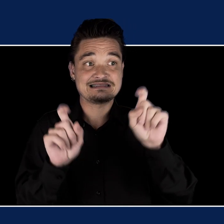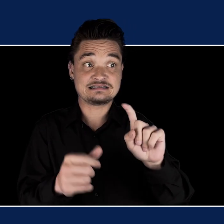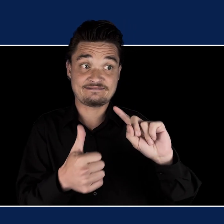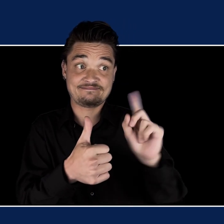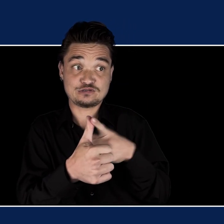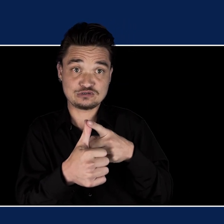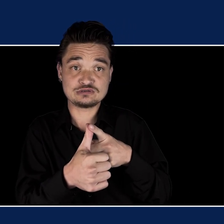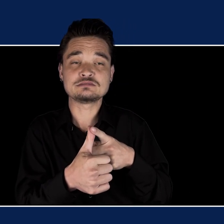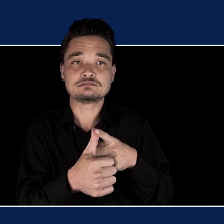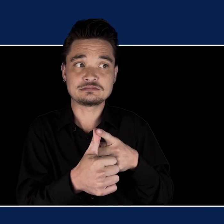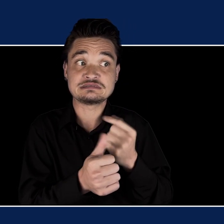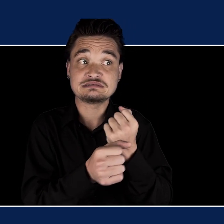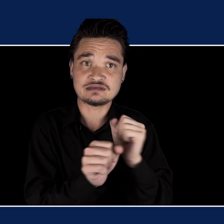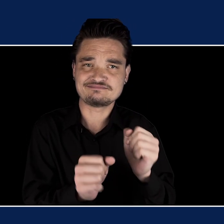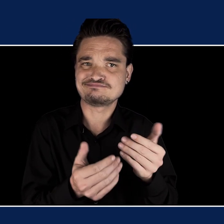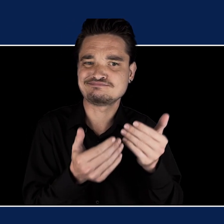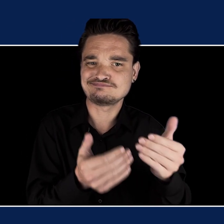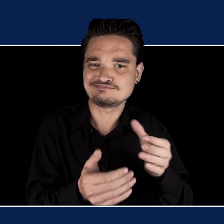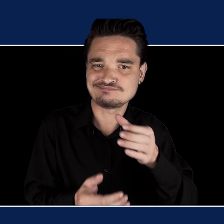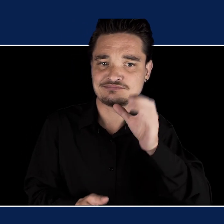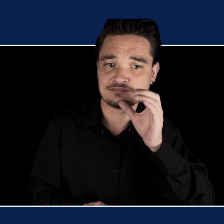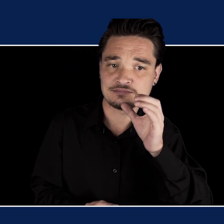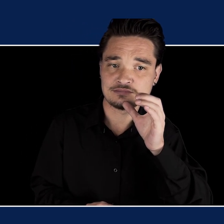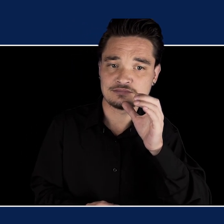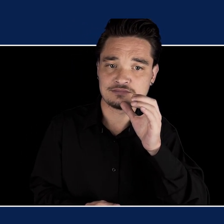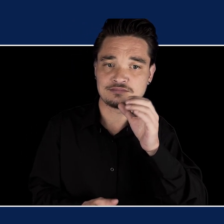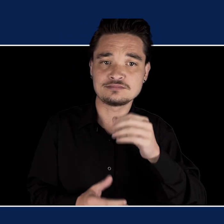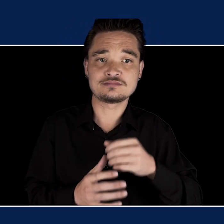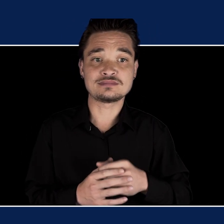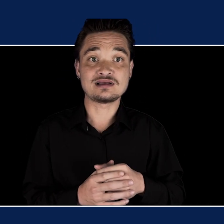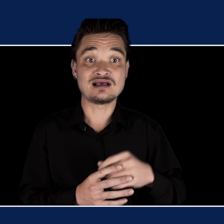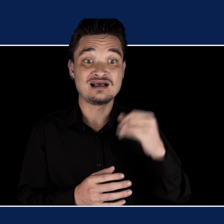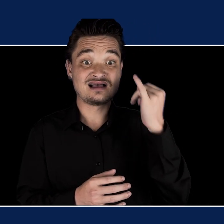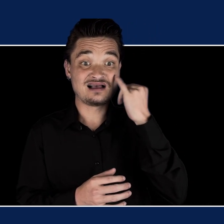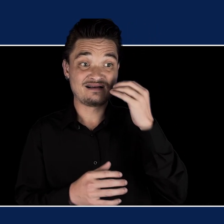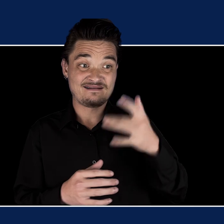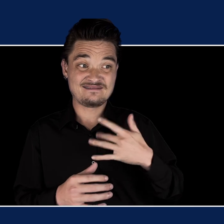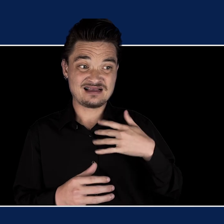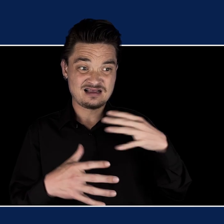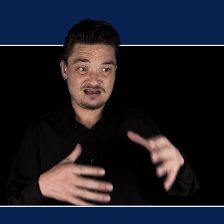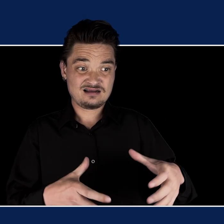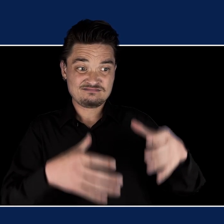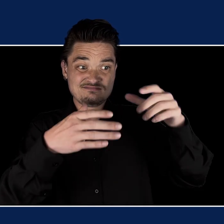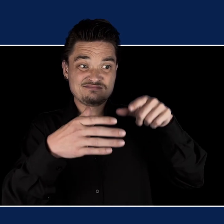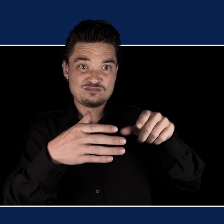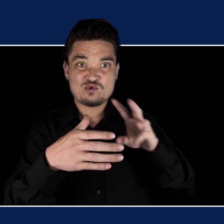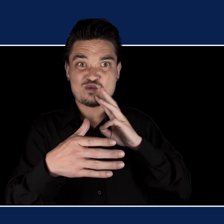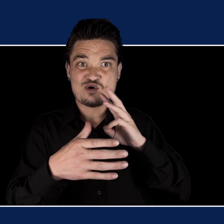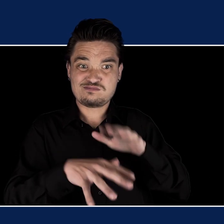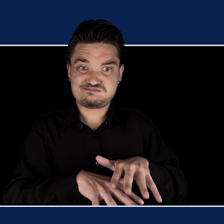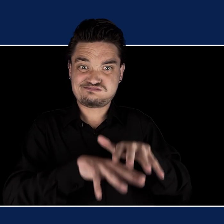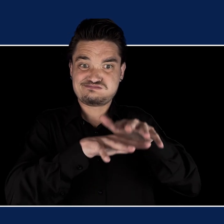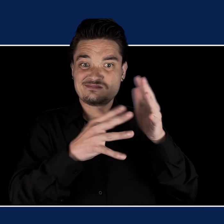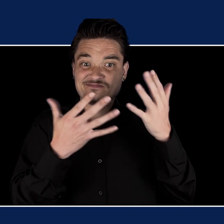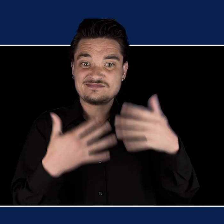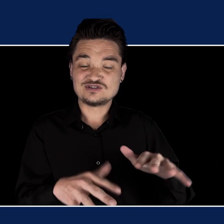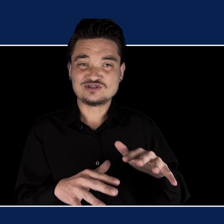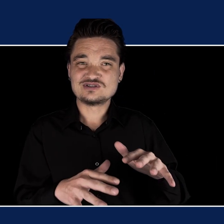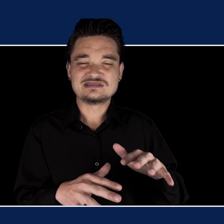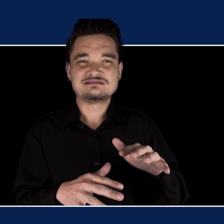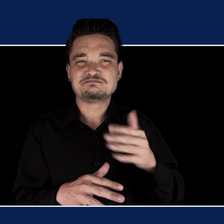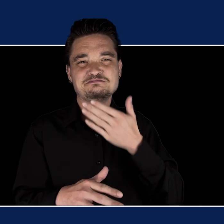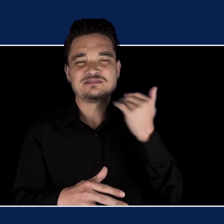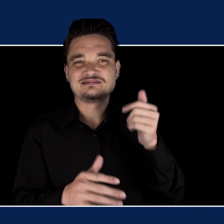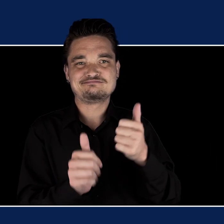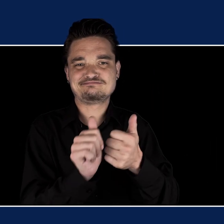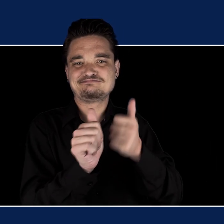was flooded or damaged, you shouldn't drink it or use it until you know it's safe. Here's how to inspect your water system after